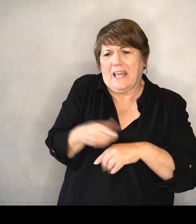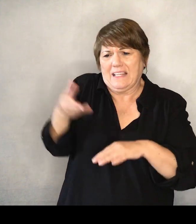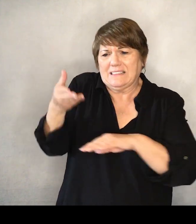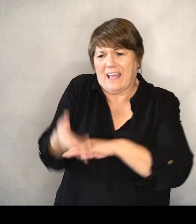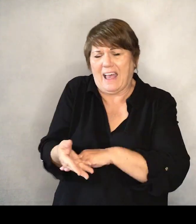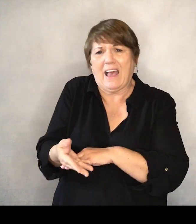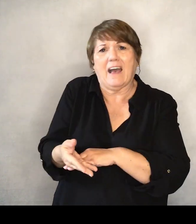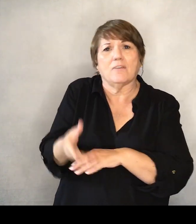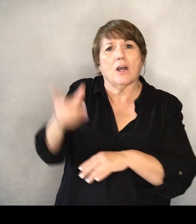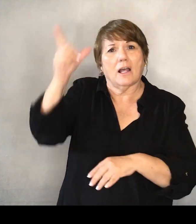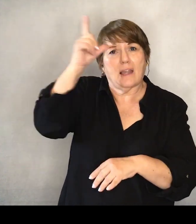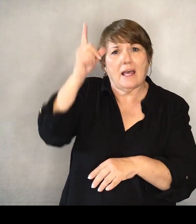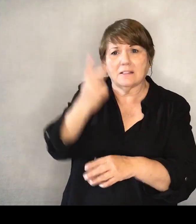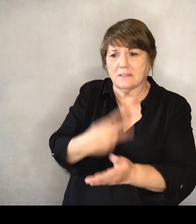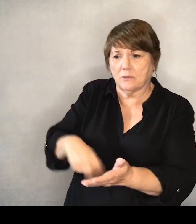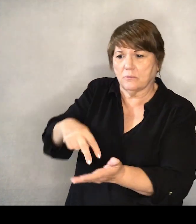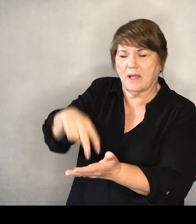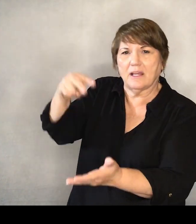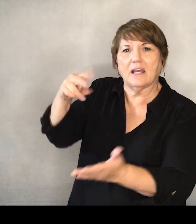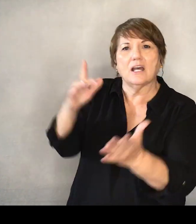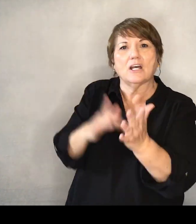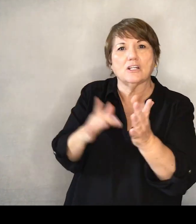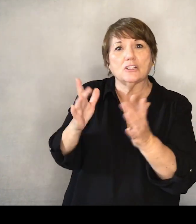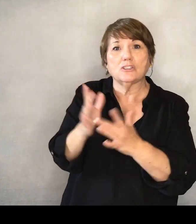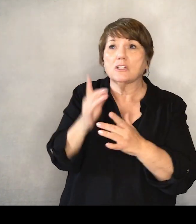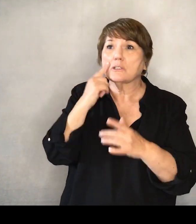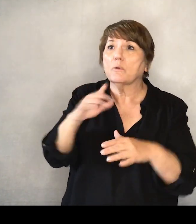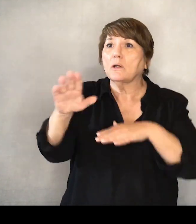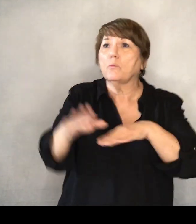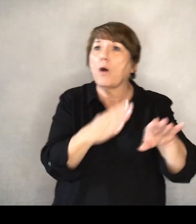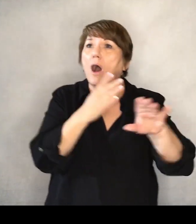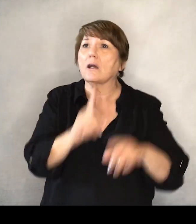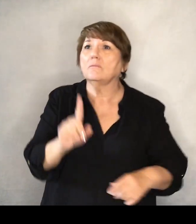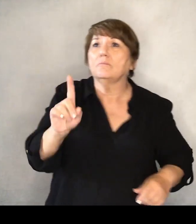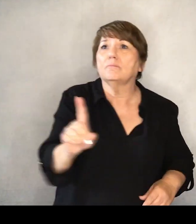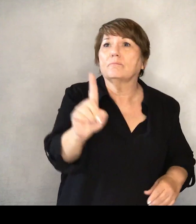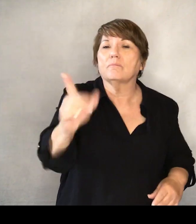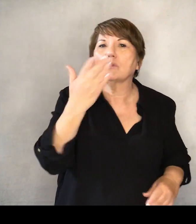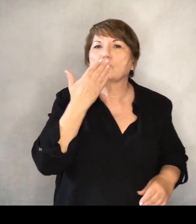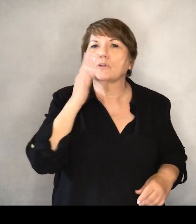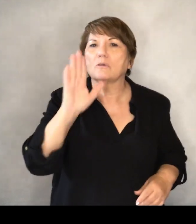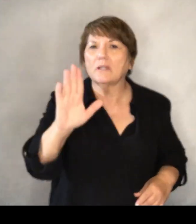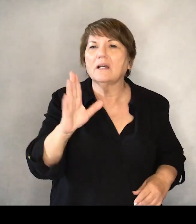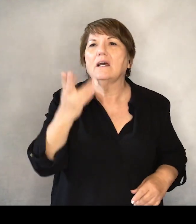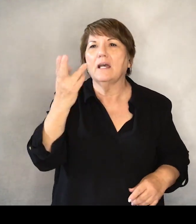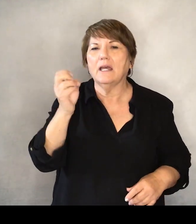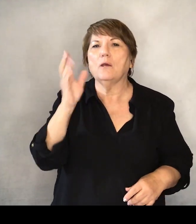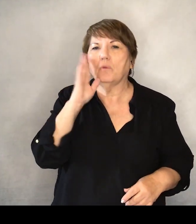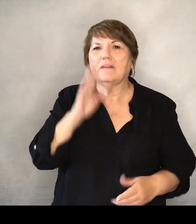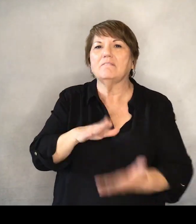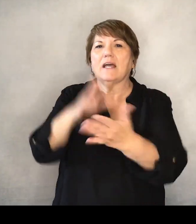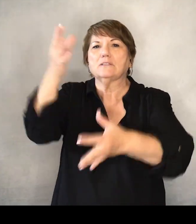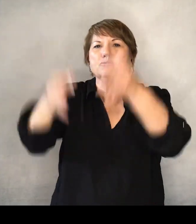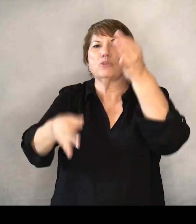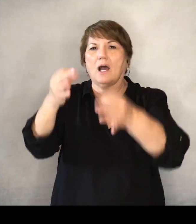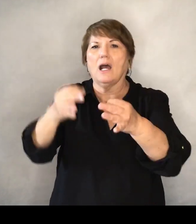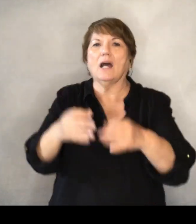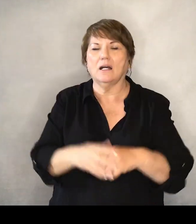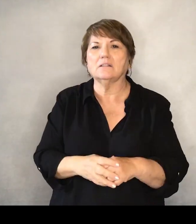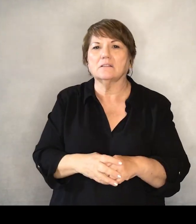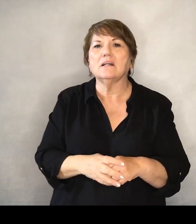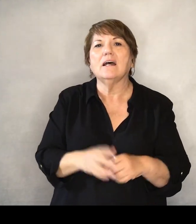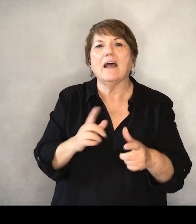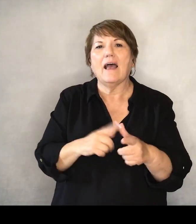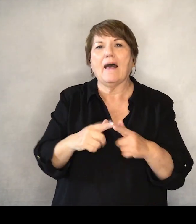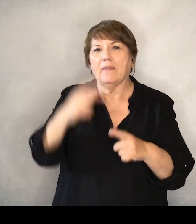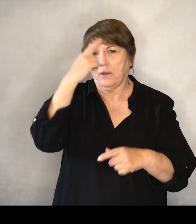Lazarus was raised to life, Jesus would be on his way to Jerusalem, where he would stand trial, be handed